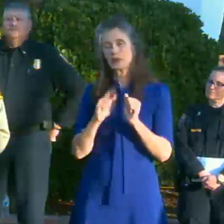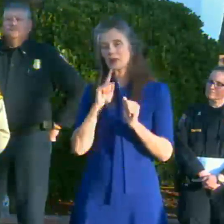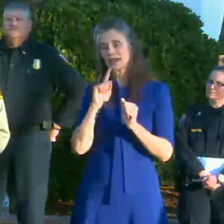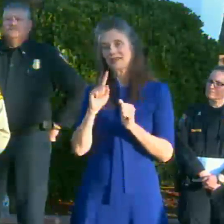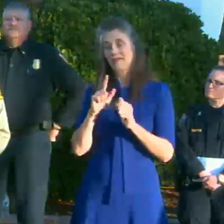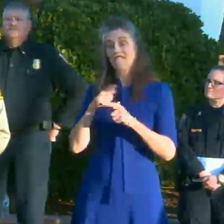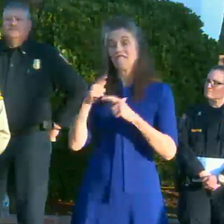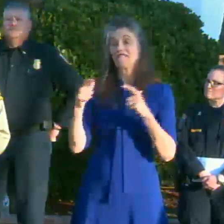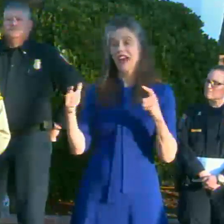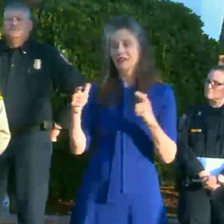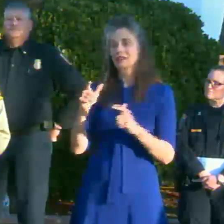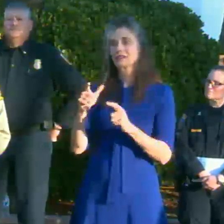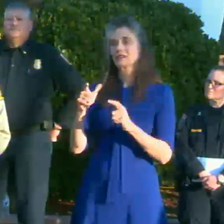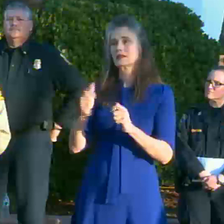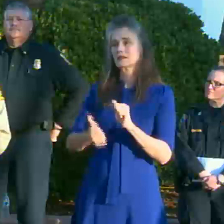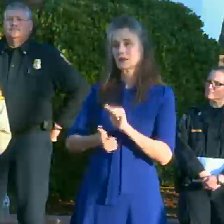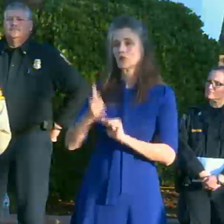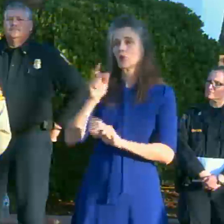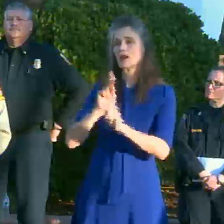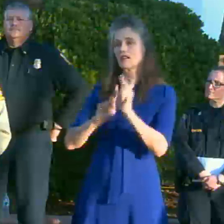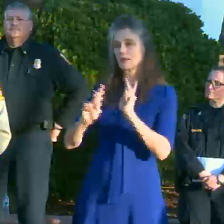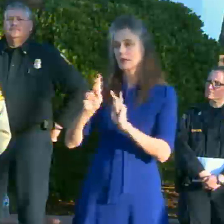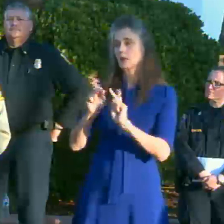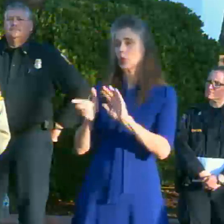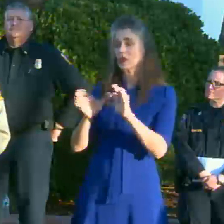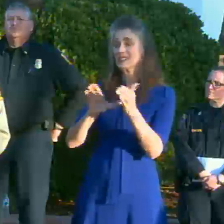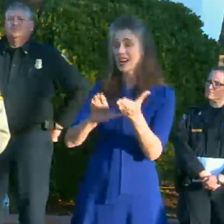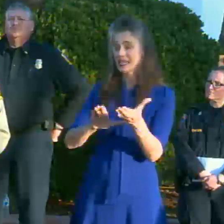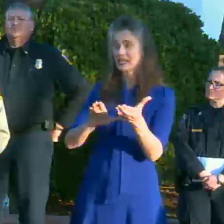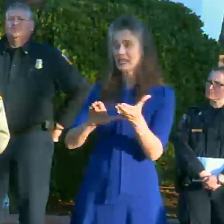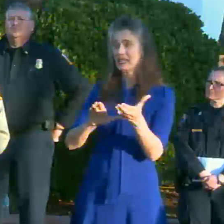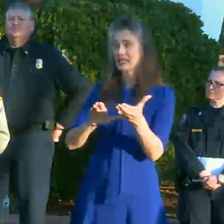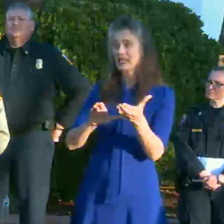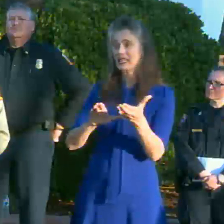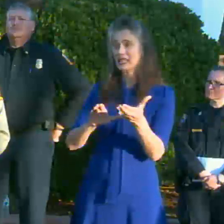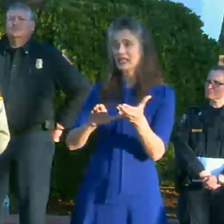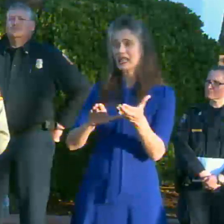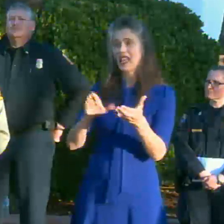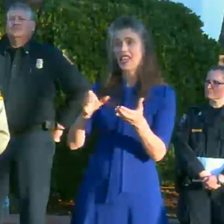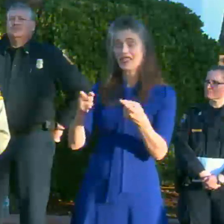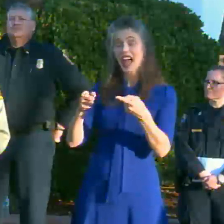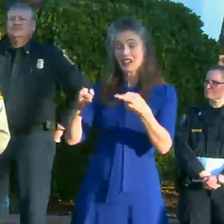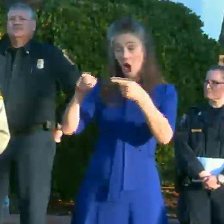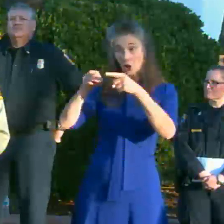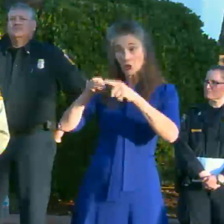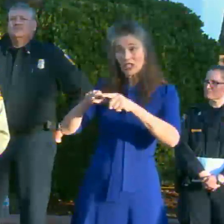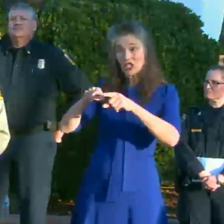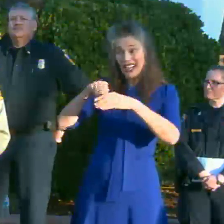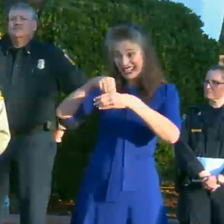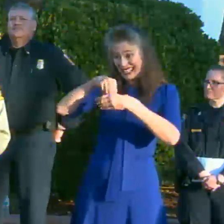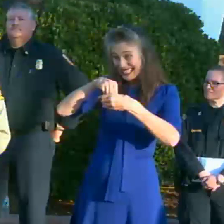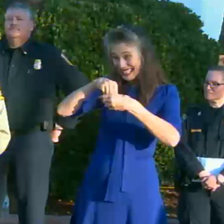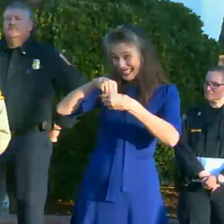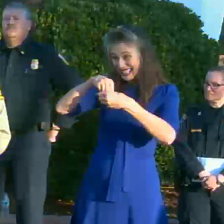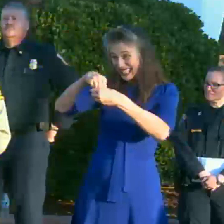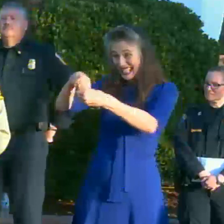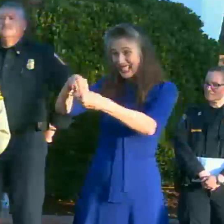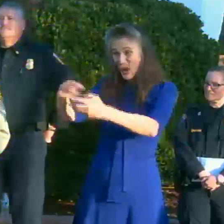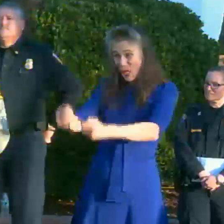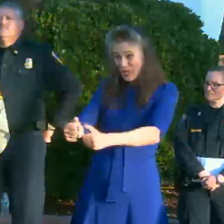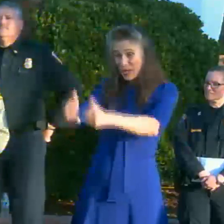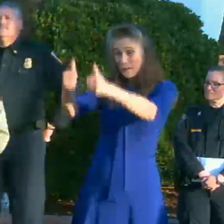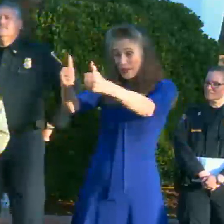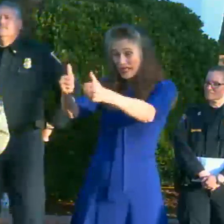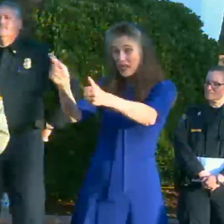those who perished in this incident were originated up in or in the immediate